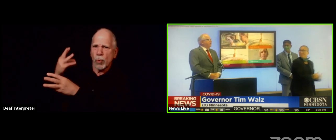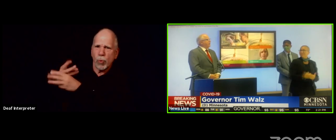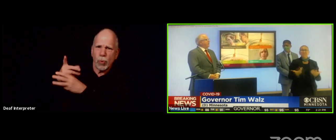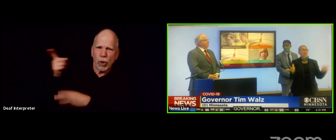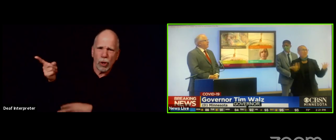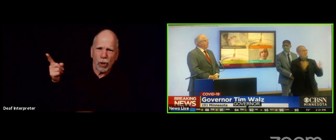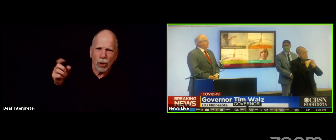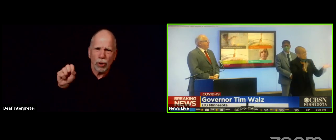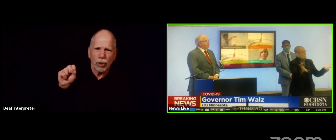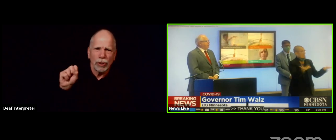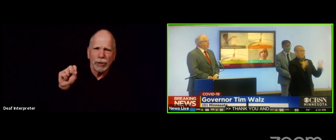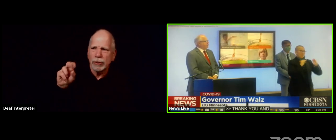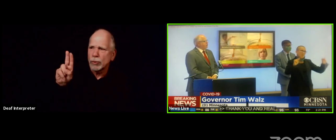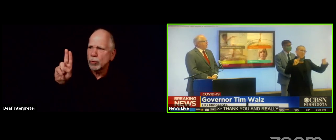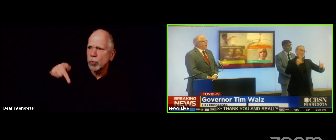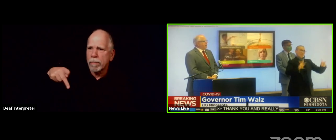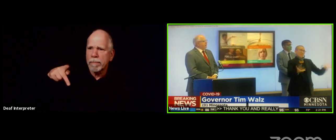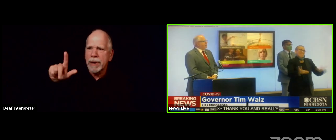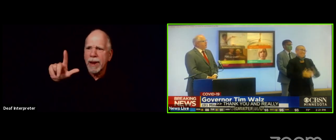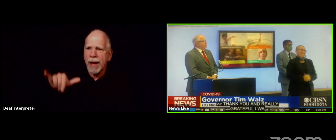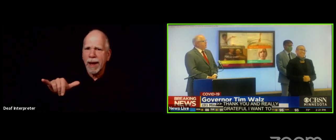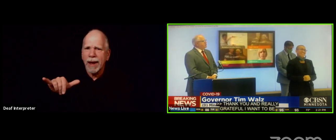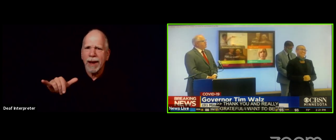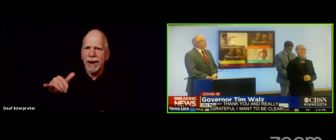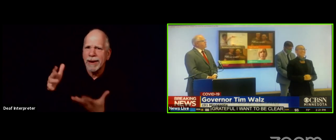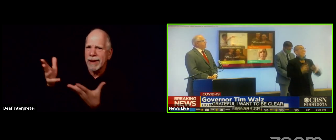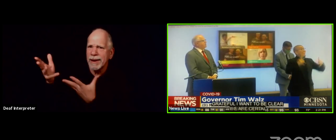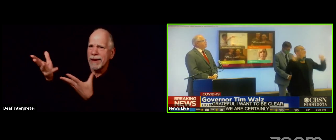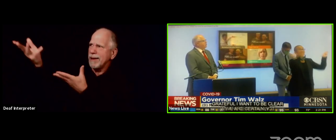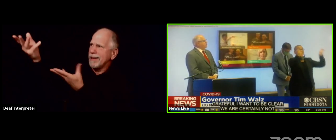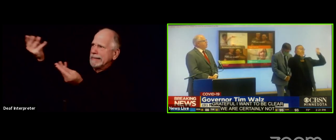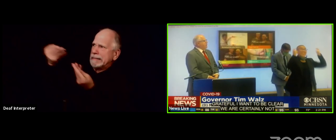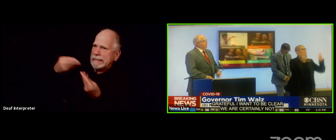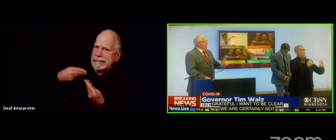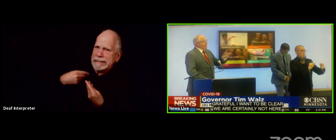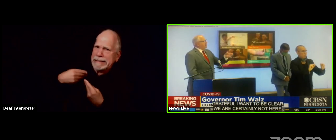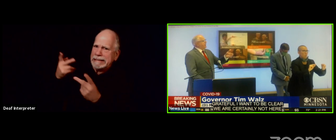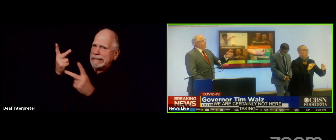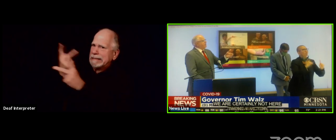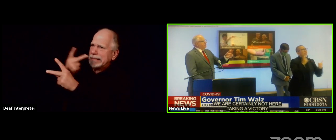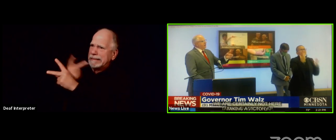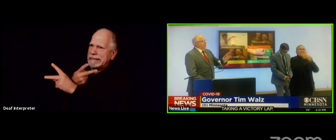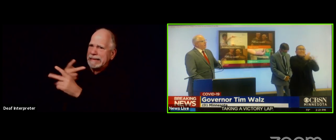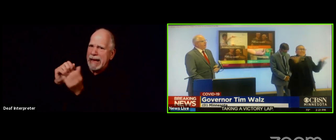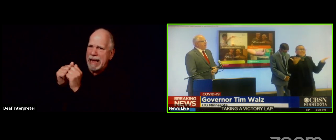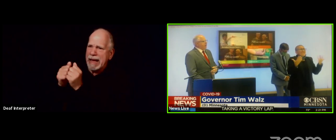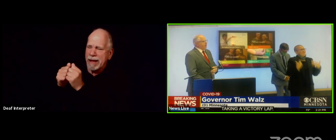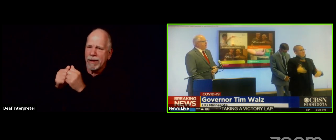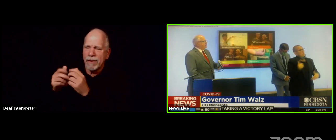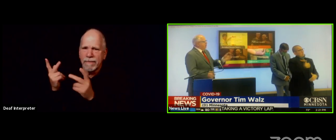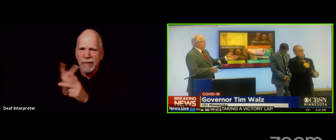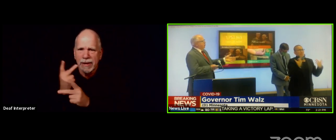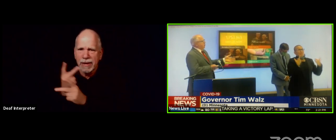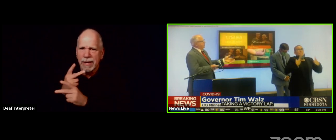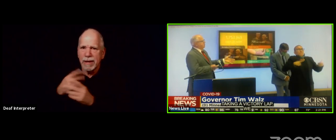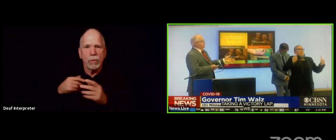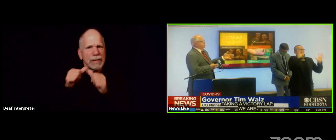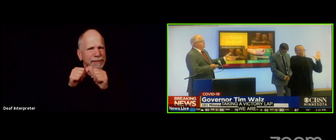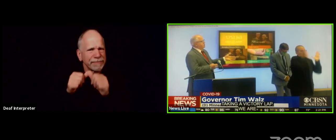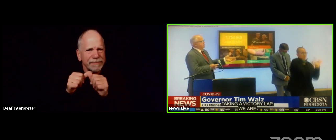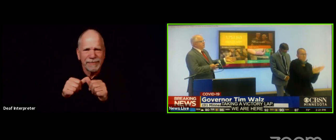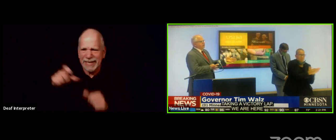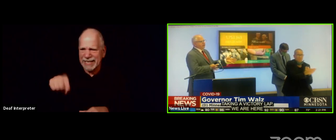here taking a victory lap. We're here to acknowledge what Minnesotans expect us to do, lay out a plan to protect public health, build the coalition